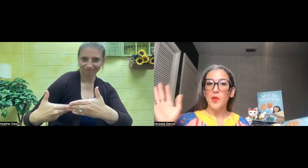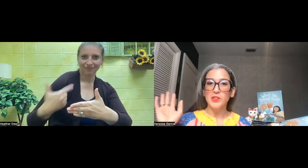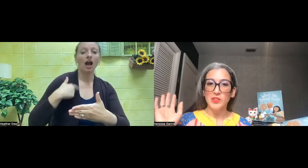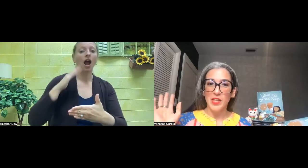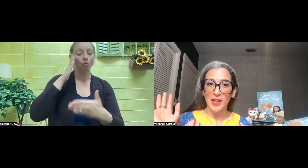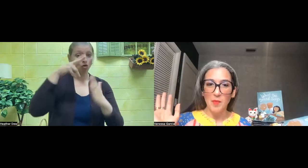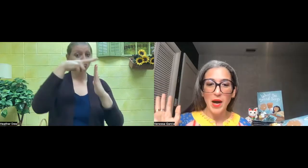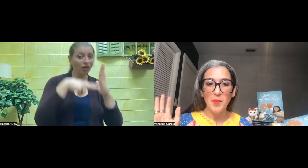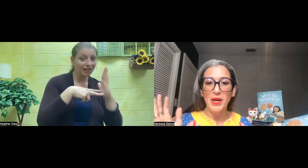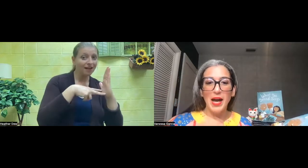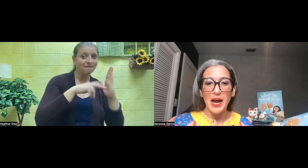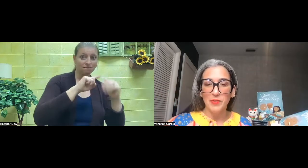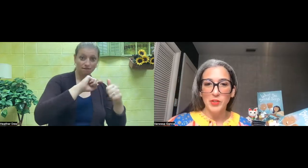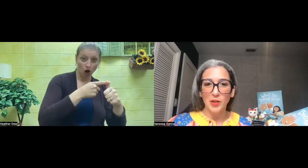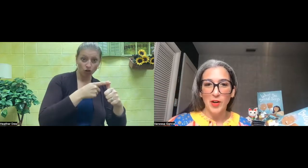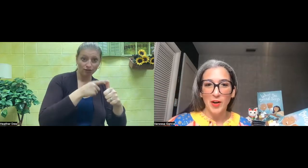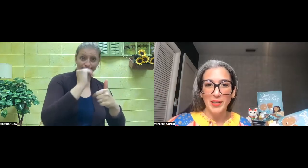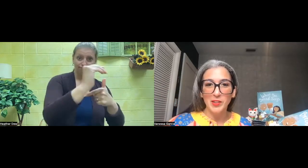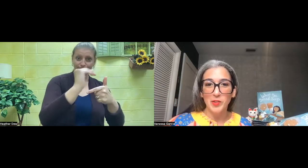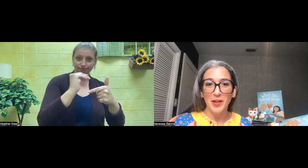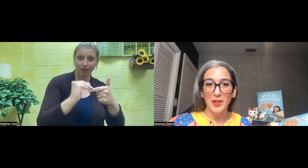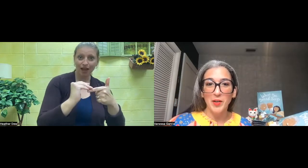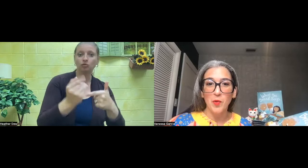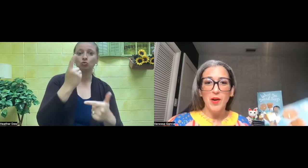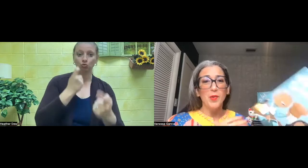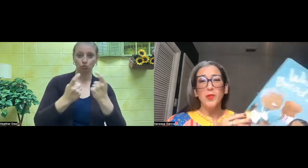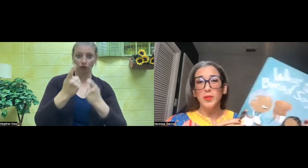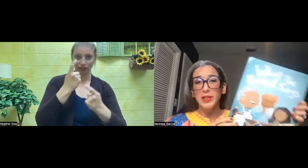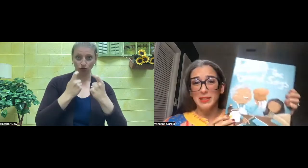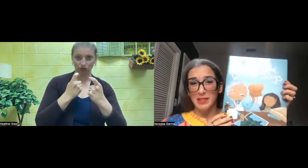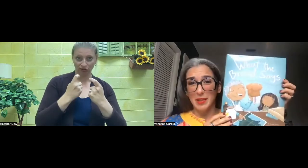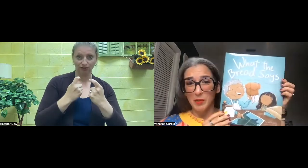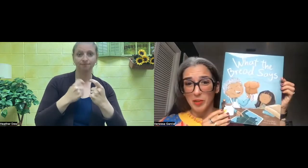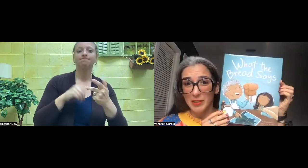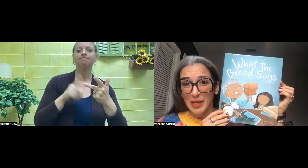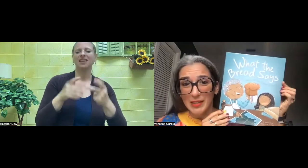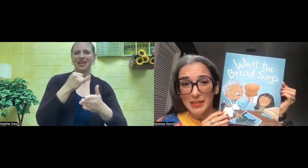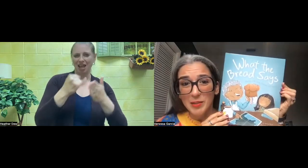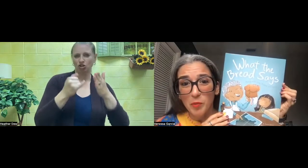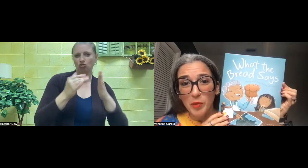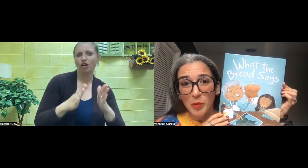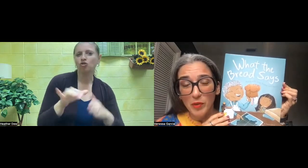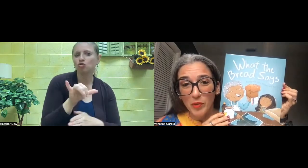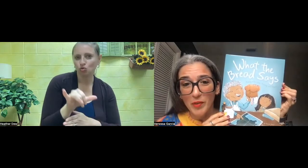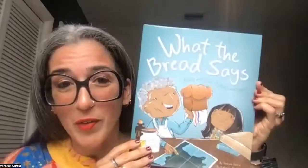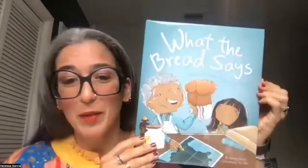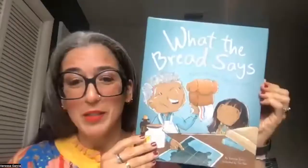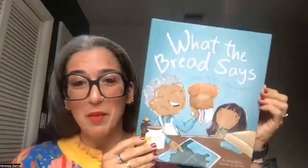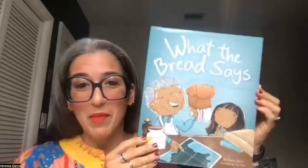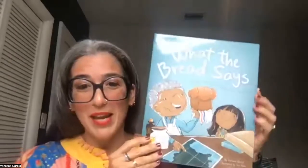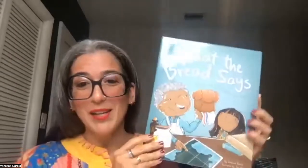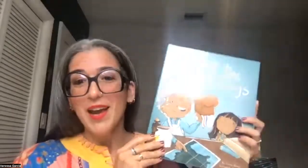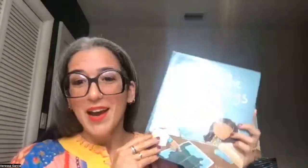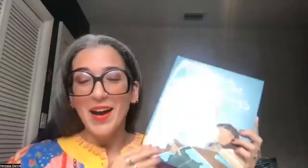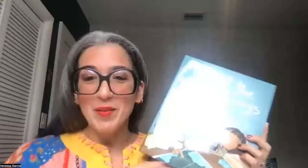any questions that come up after our illustrator, who look at these images, guys, these are beautiful, who